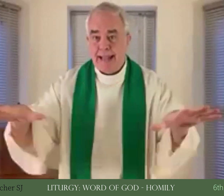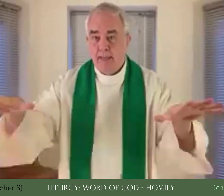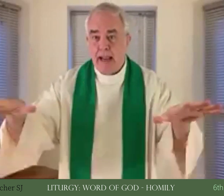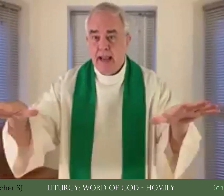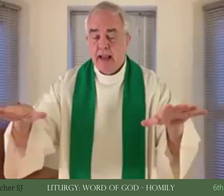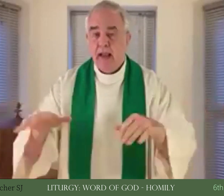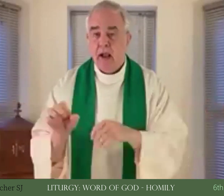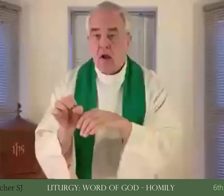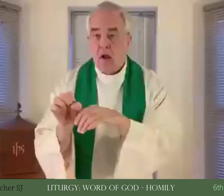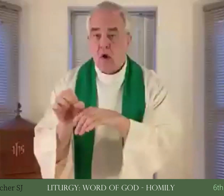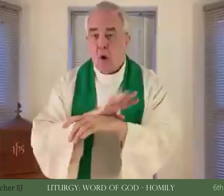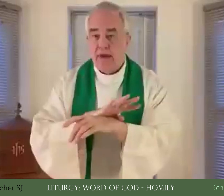pandemic, COVID.